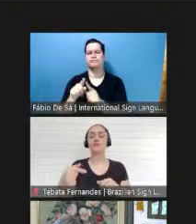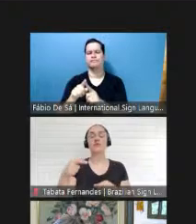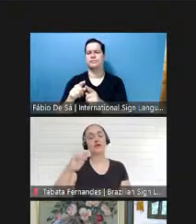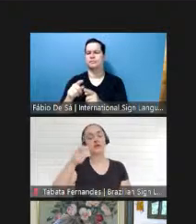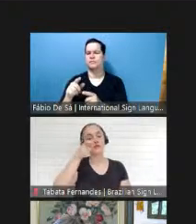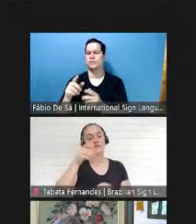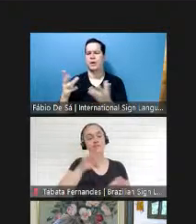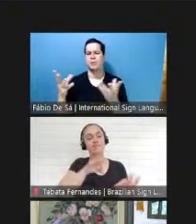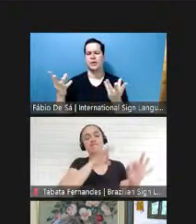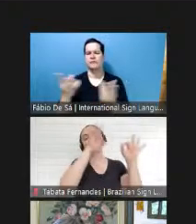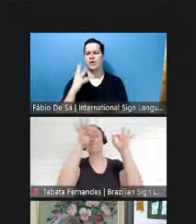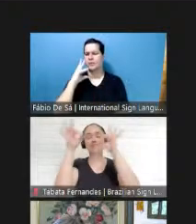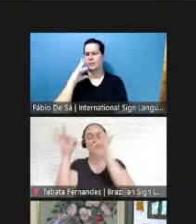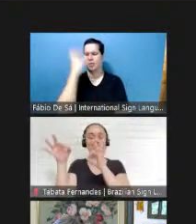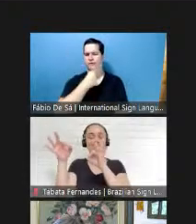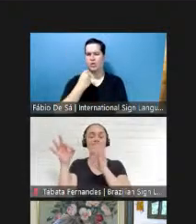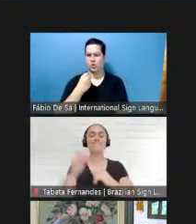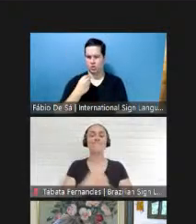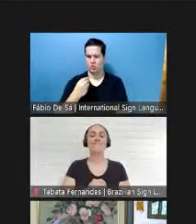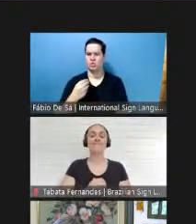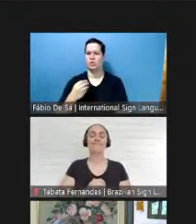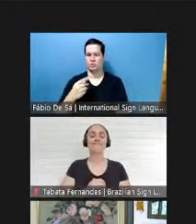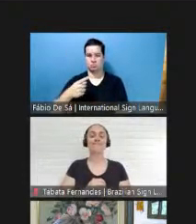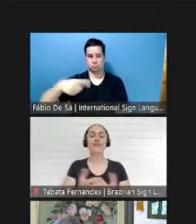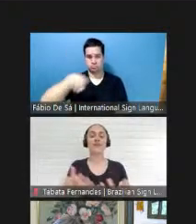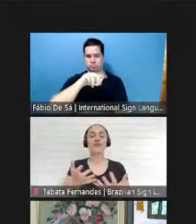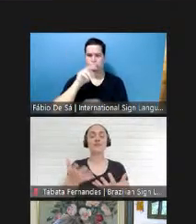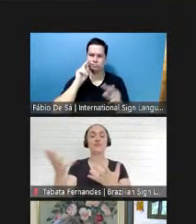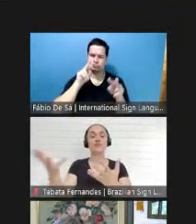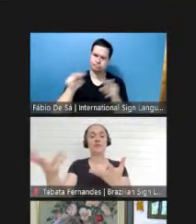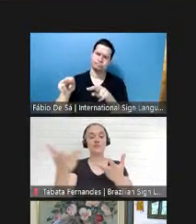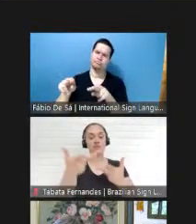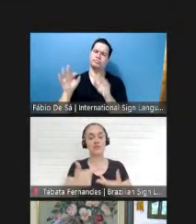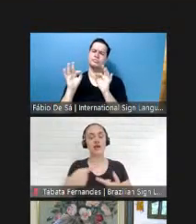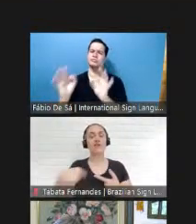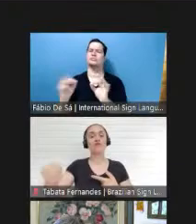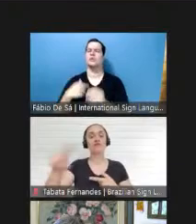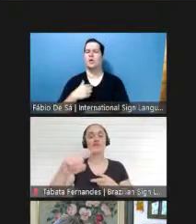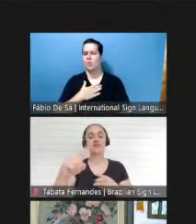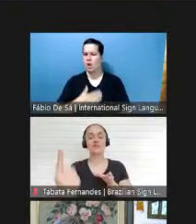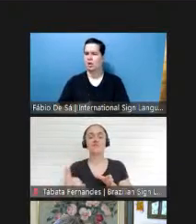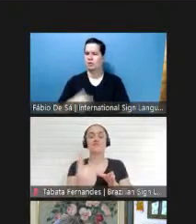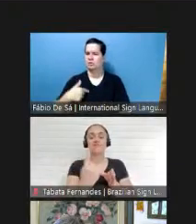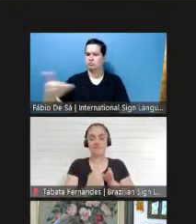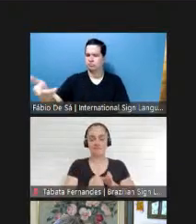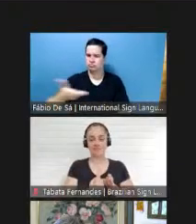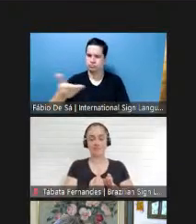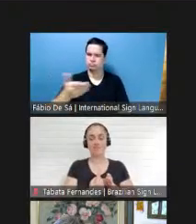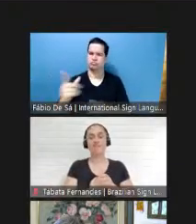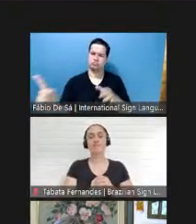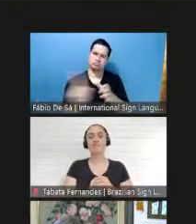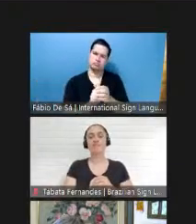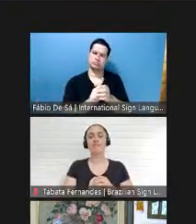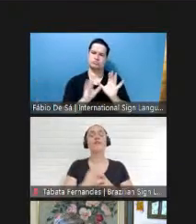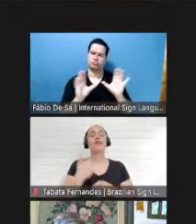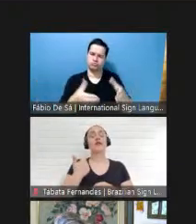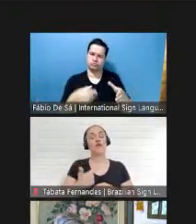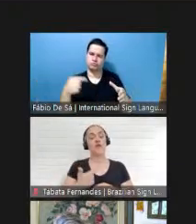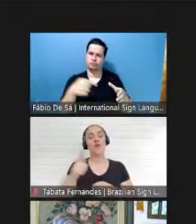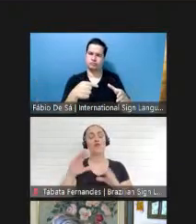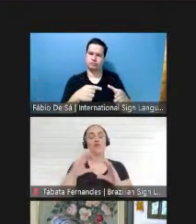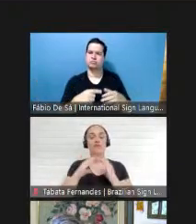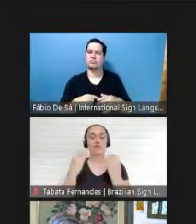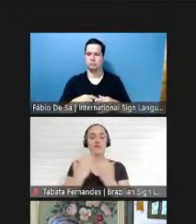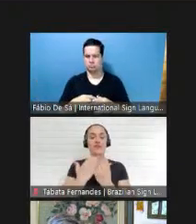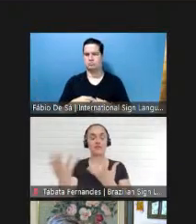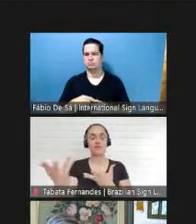again, we would like to invite you to be with us on the next phase. Well,